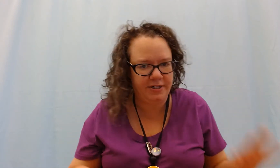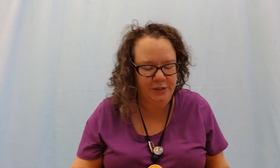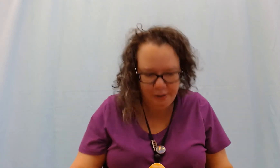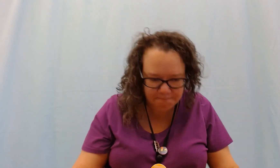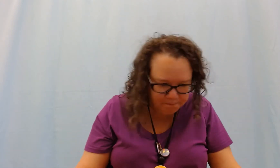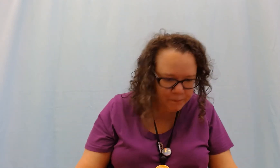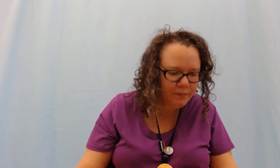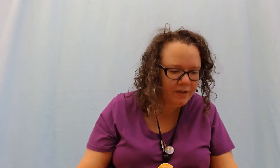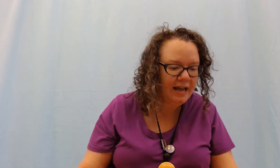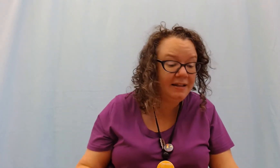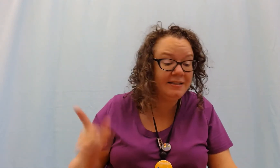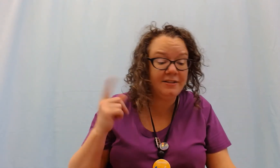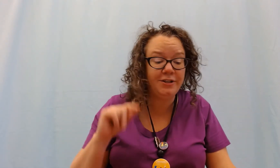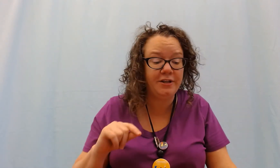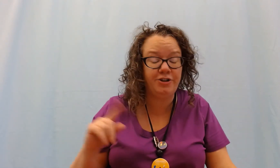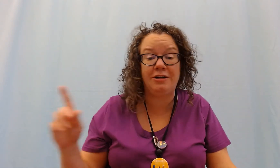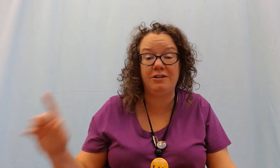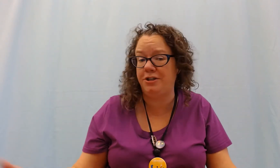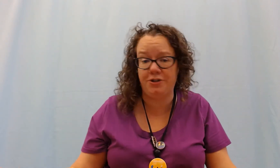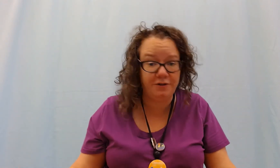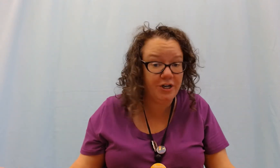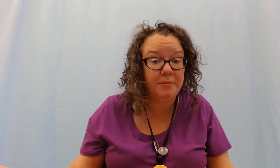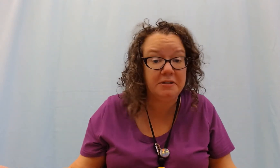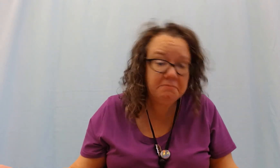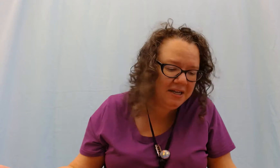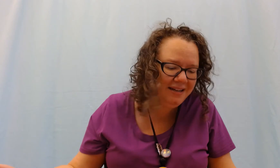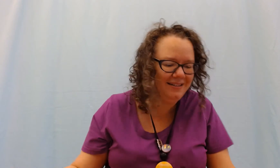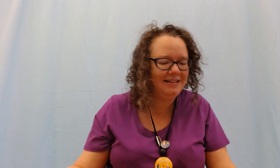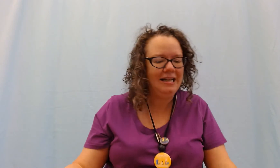do. And this is to the jingle, to the tune of Jingle Bells.